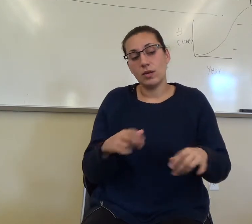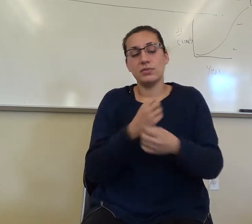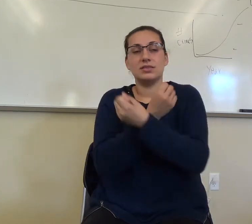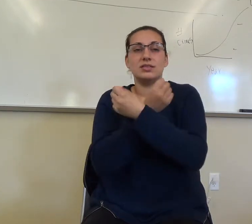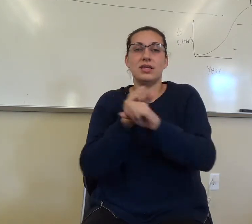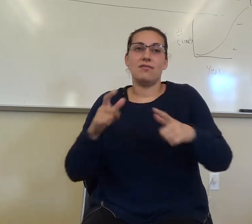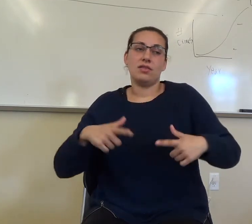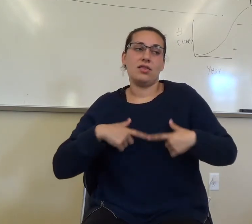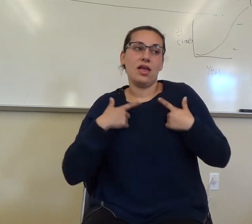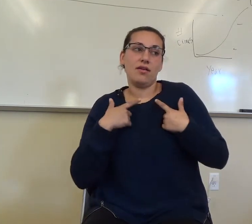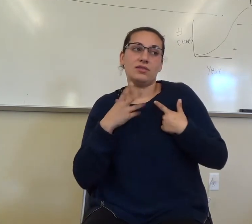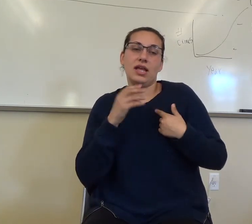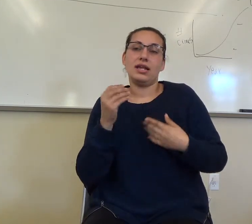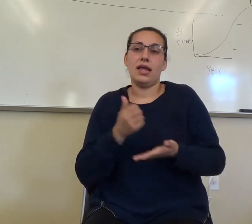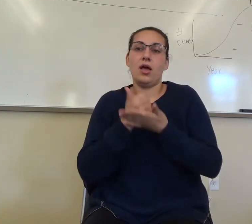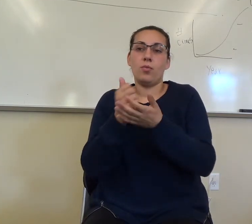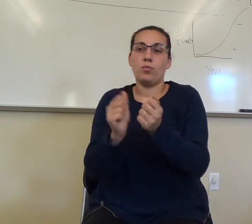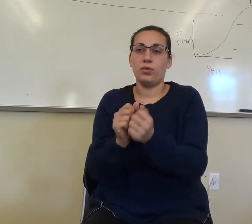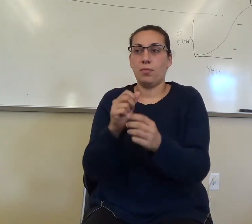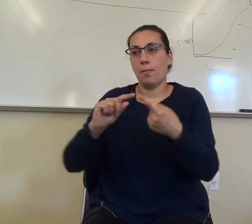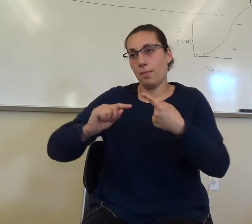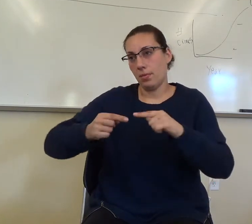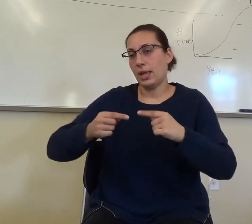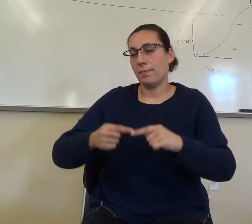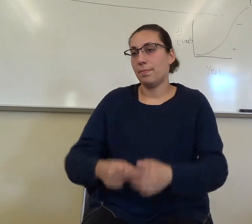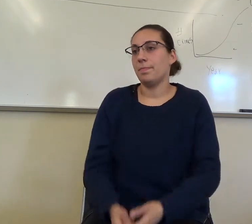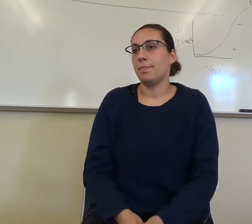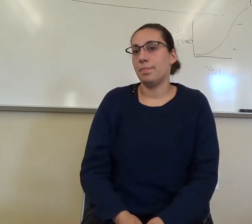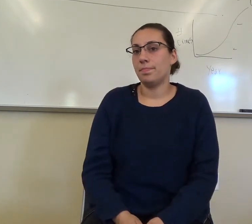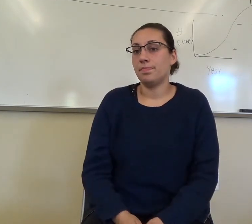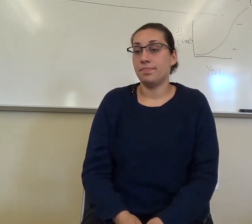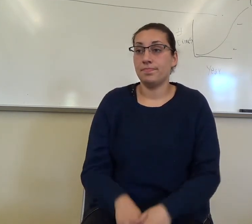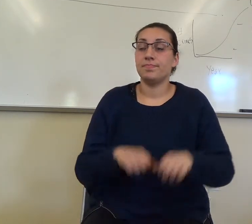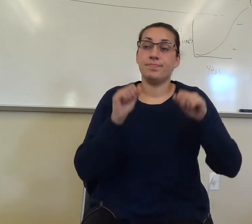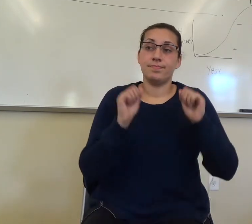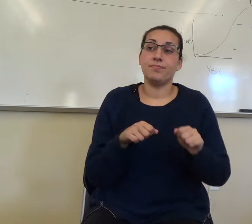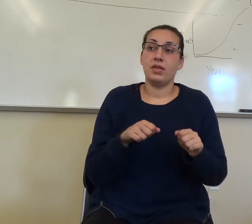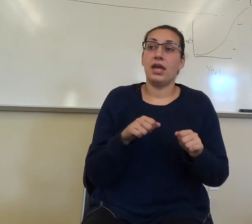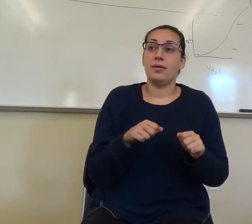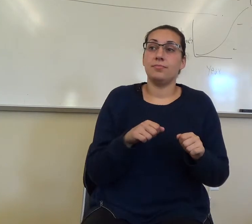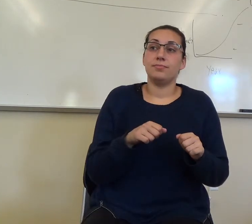and cancer. Okay, snake venom can be,